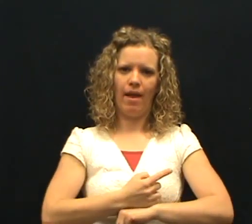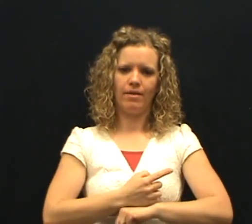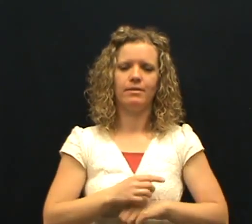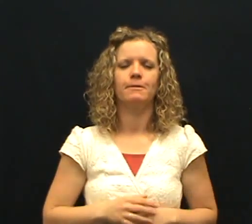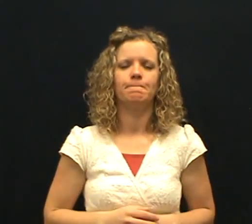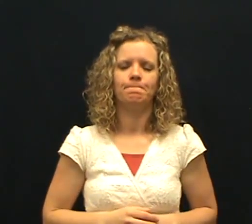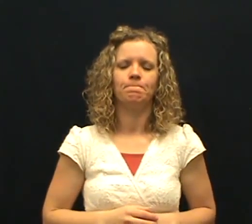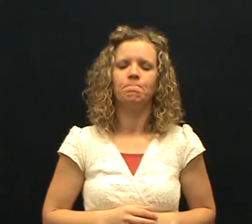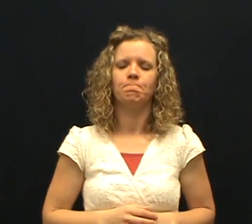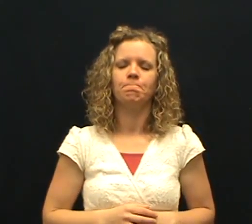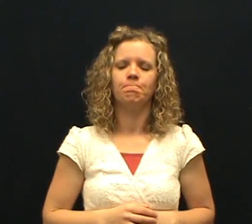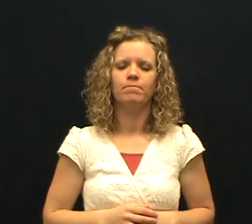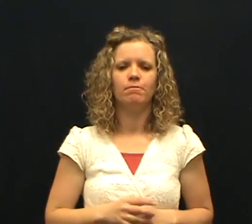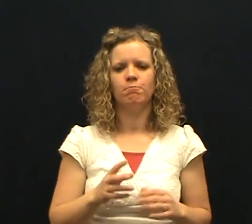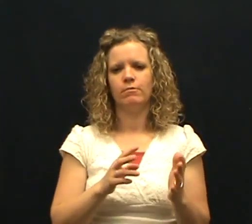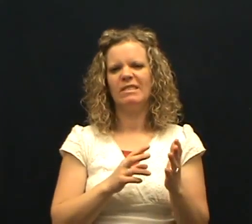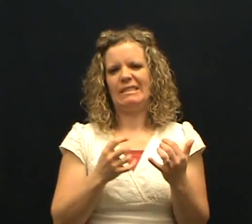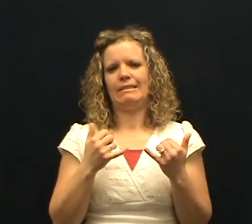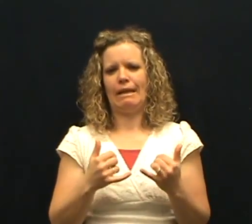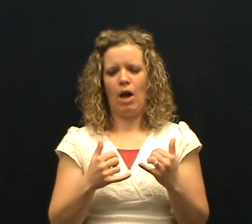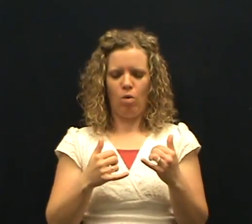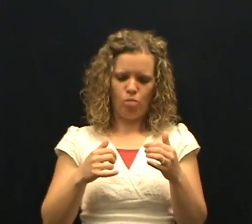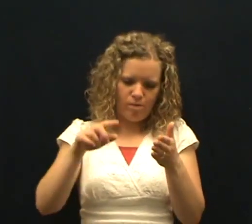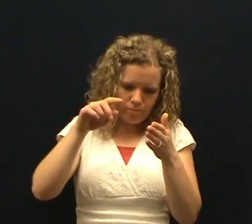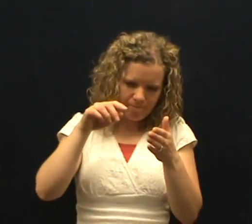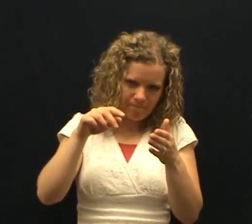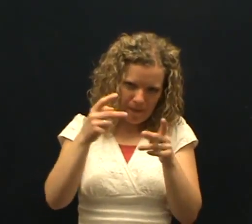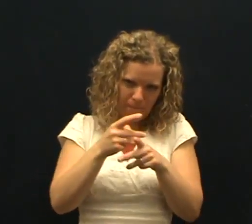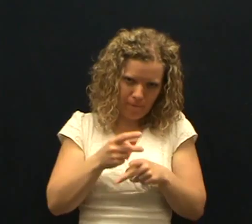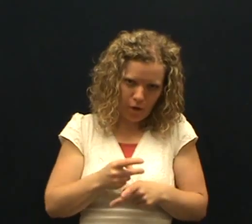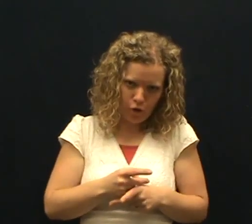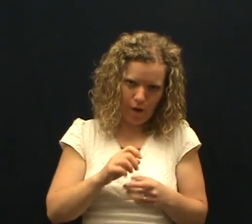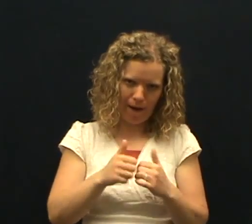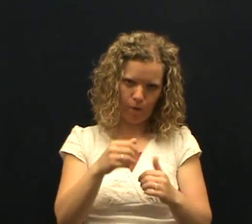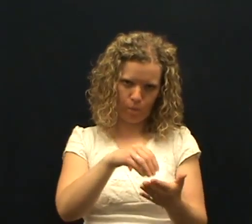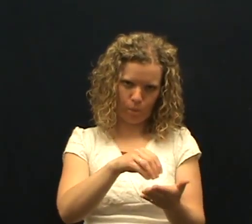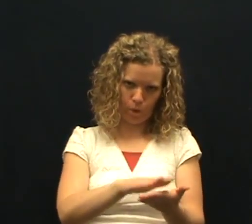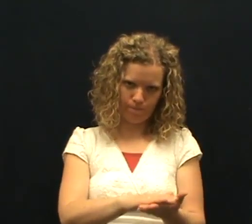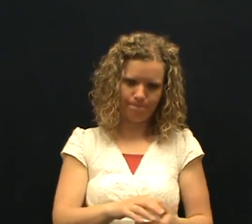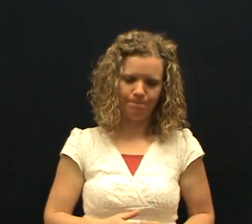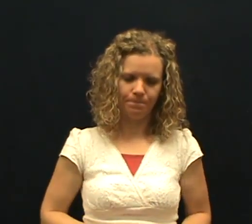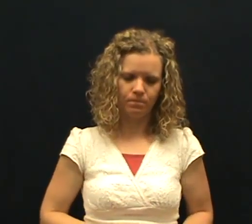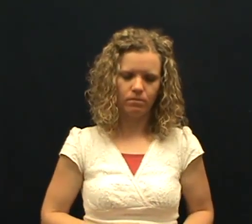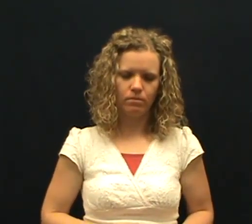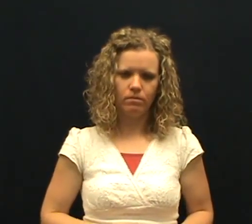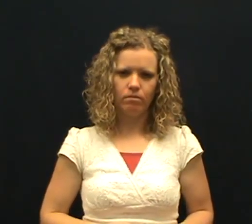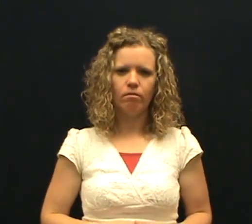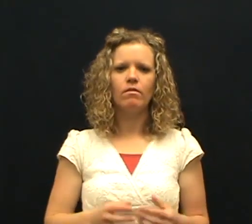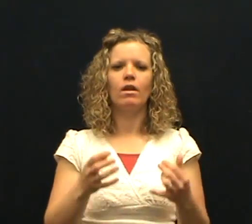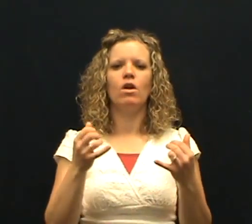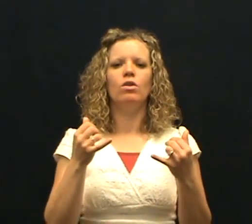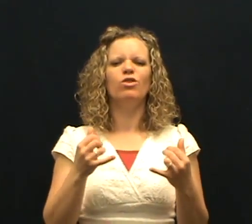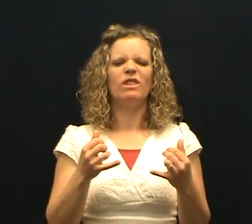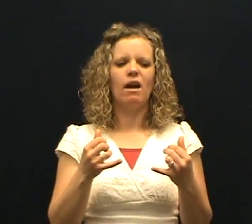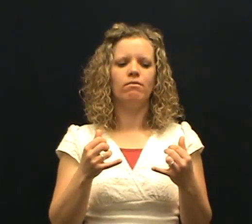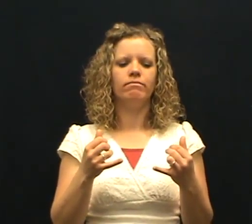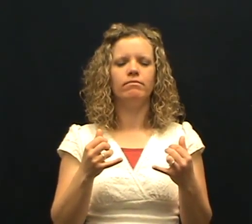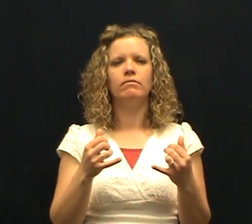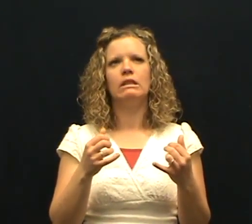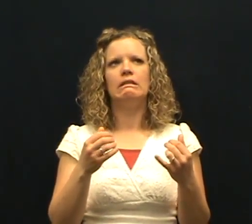we will take a look at how to record those. So let's take a look at selling something